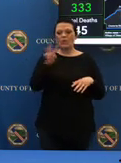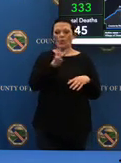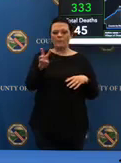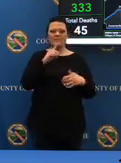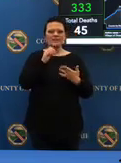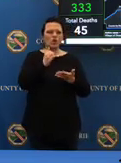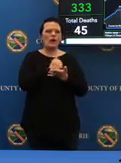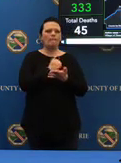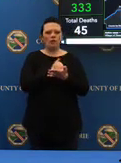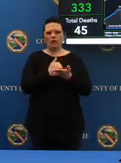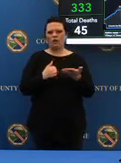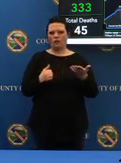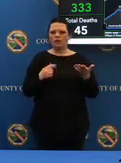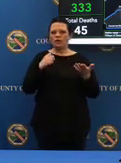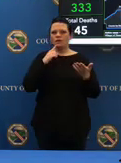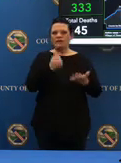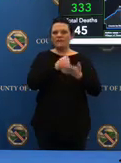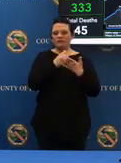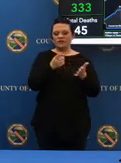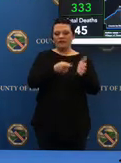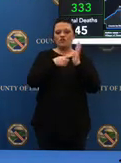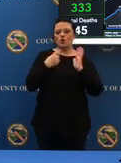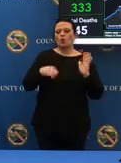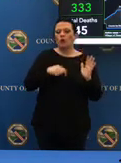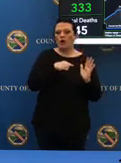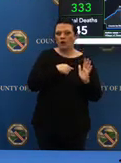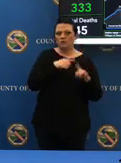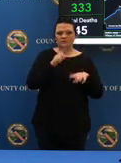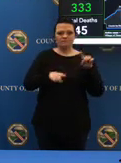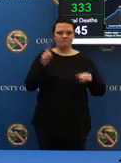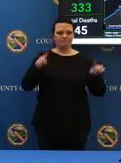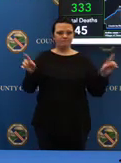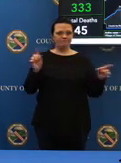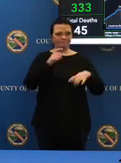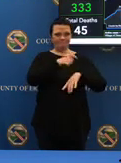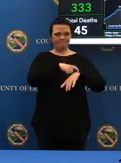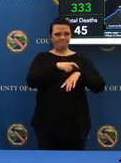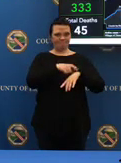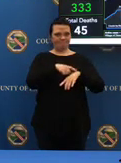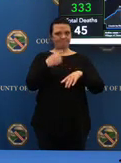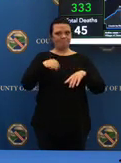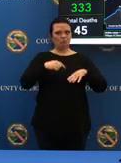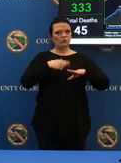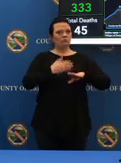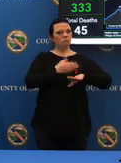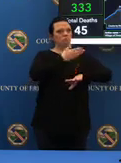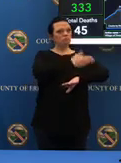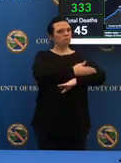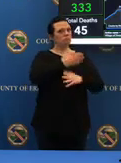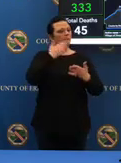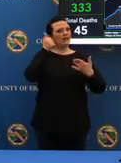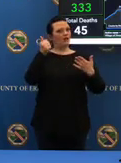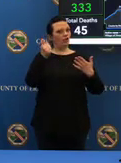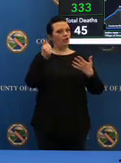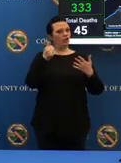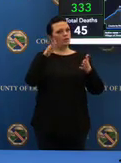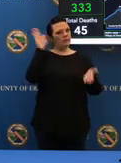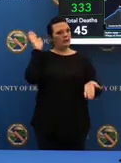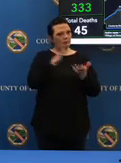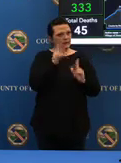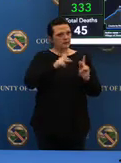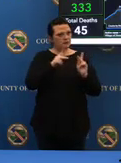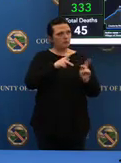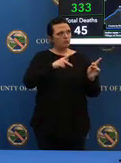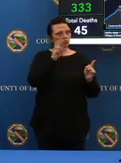are helpful. They have showed us that at various times we've done better at social distancing with less people traveling, less